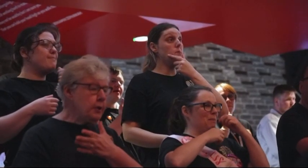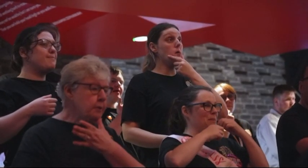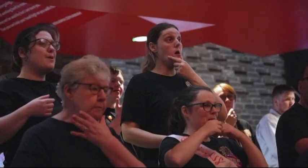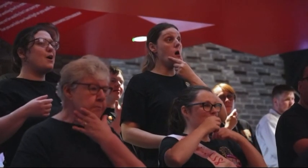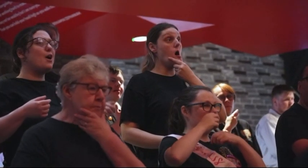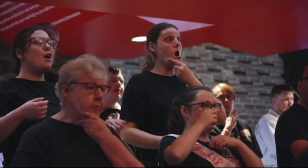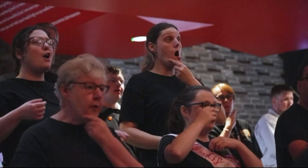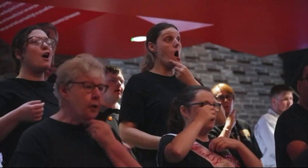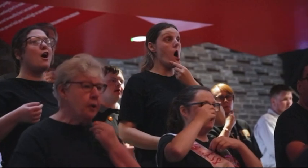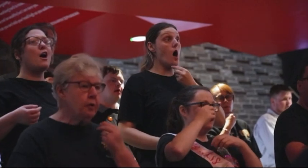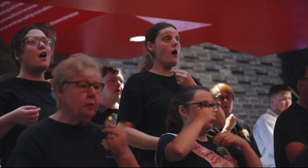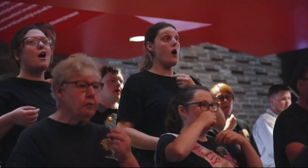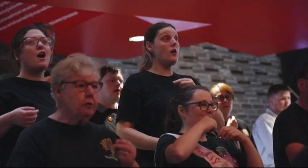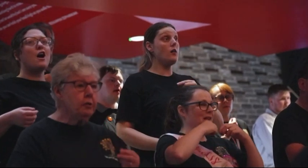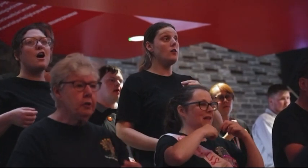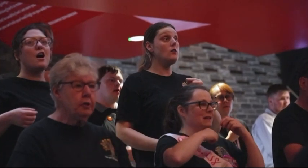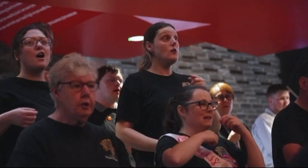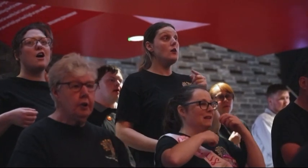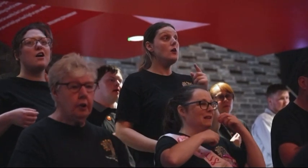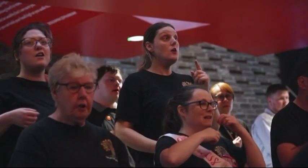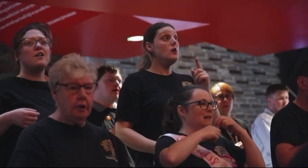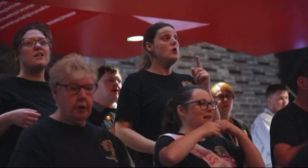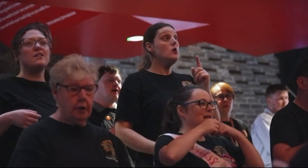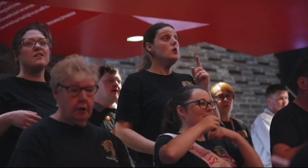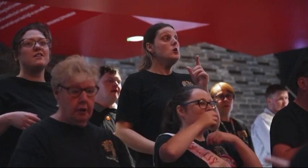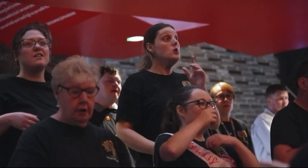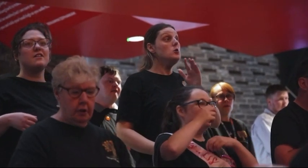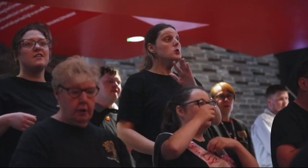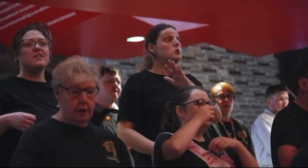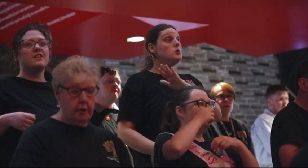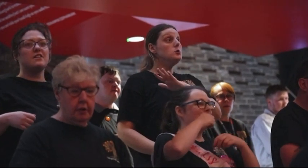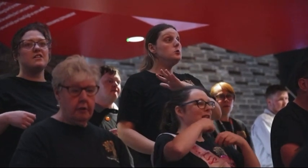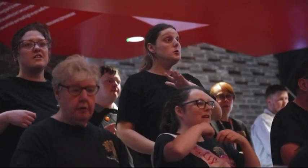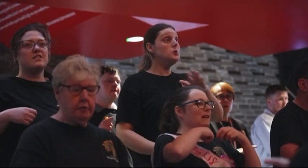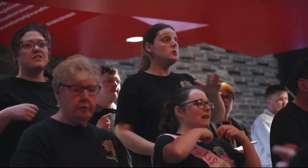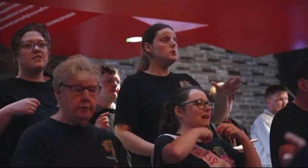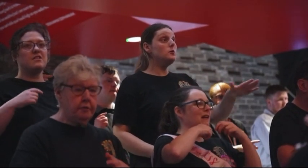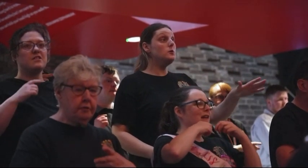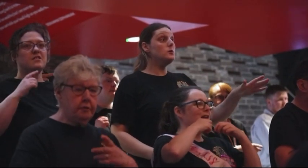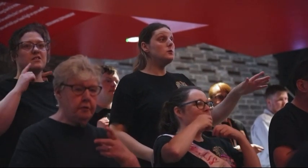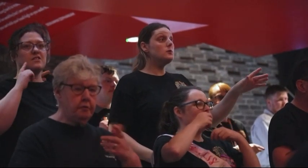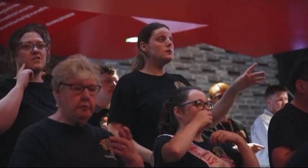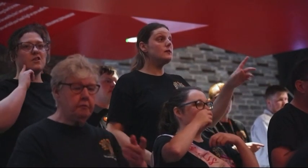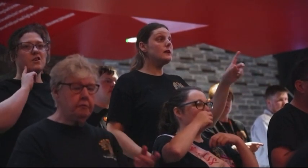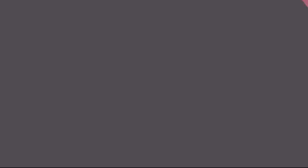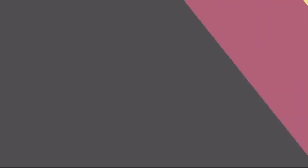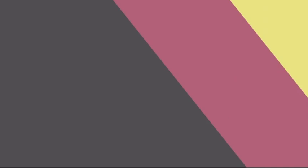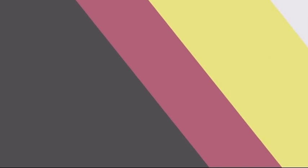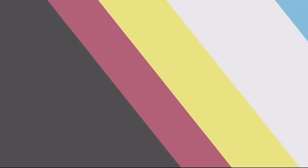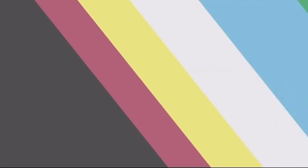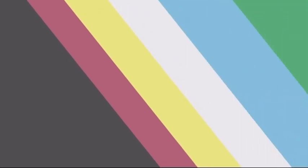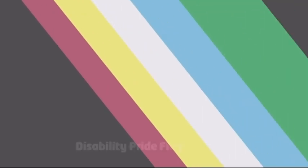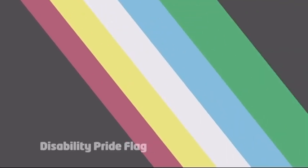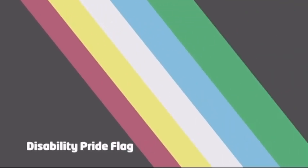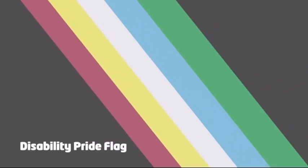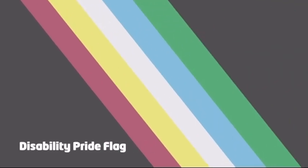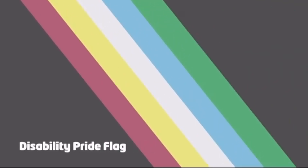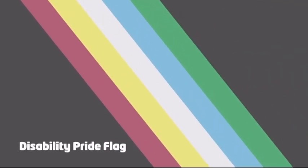but also to raise awareness of the challenges they still face every day to be treated equally. This is the Disability Pride